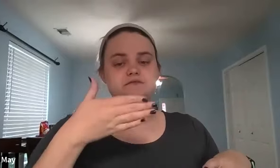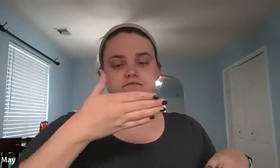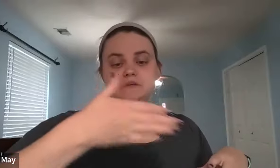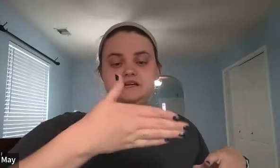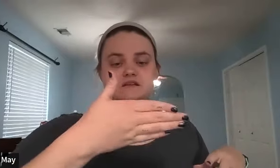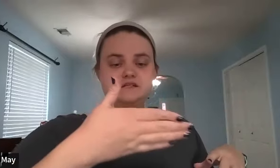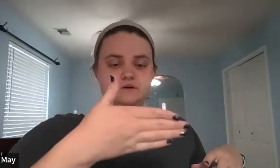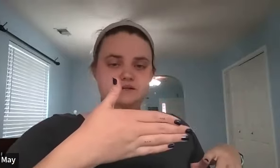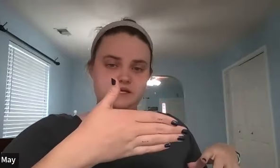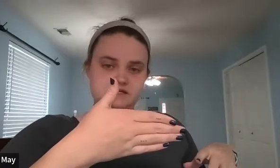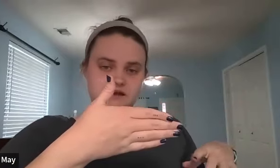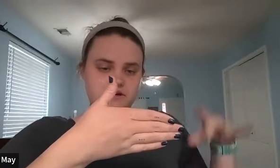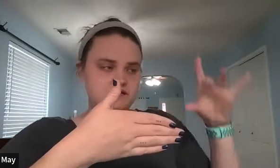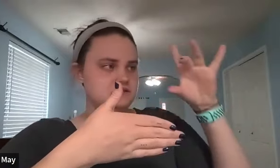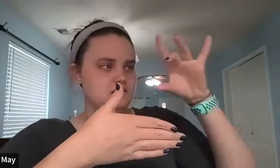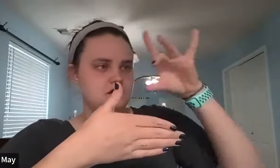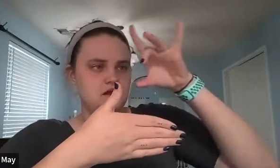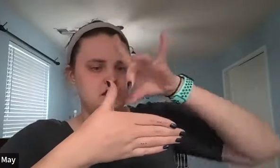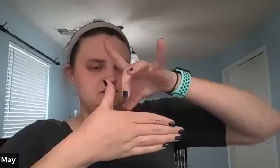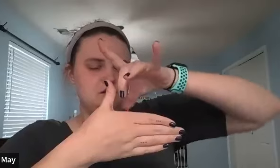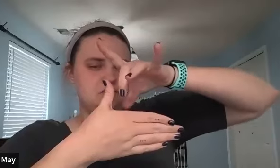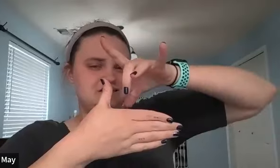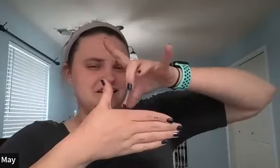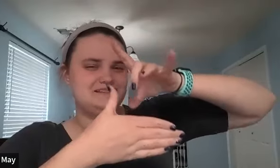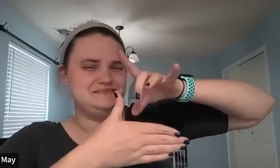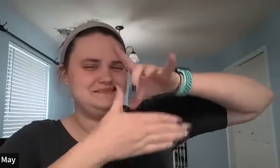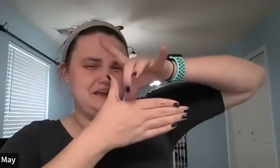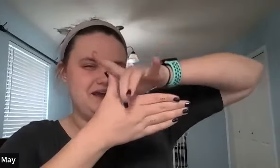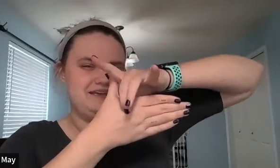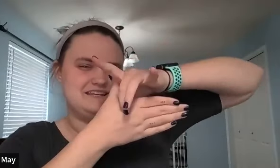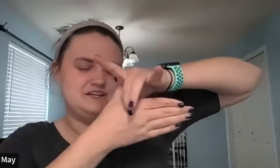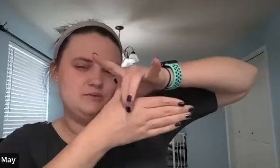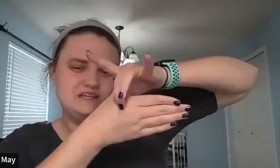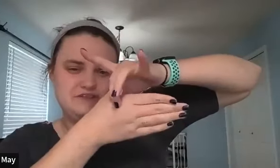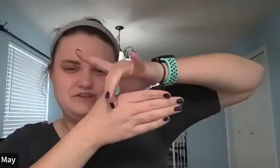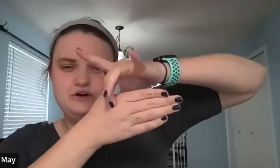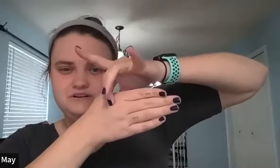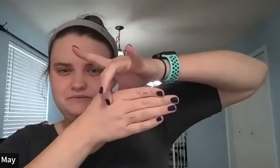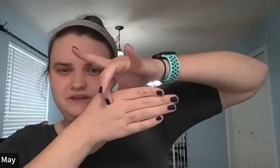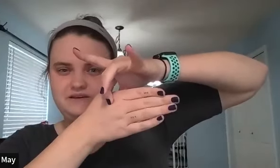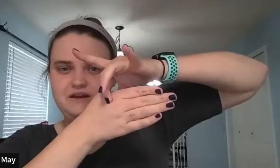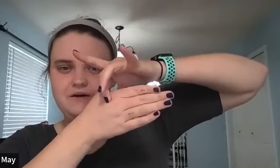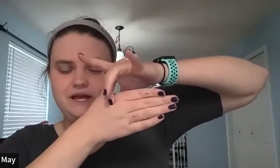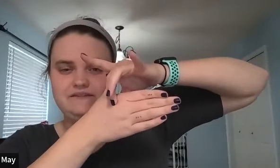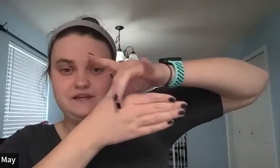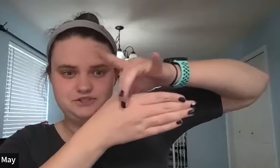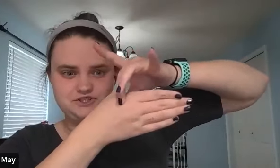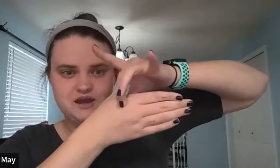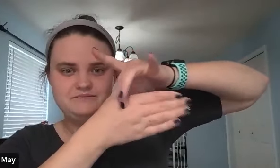for meat is going to be sideways. And it's almost like it's like you almost have like the hook on meat in like a butcher shop.